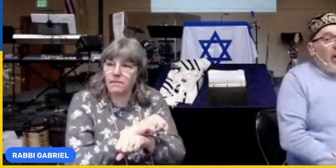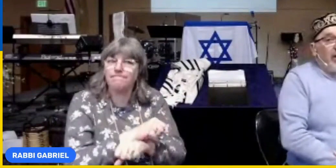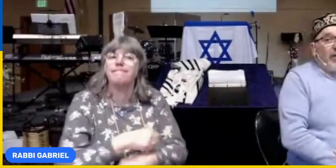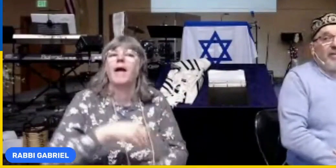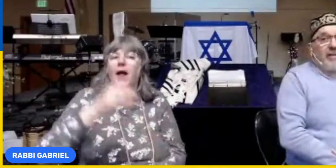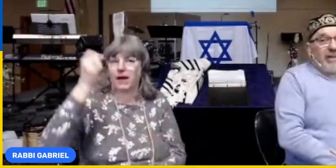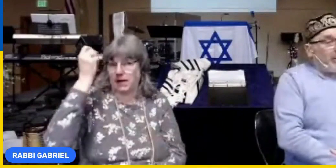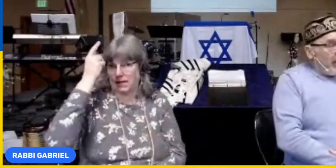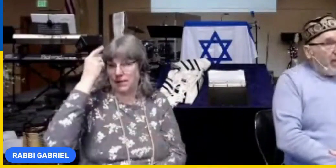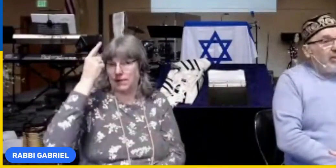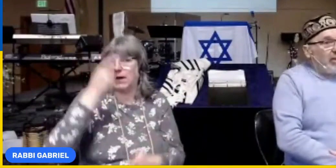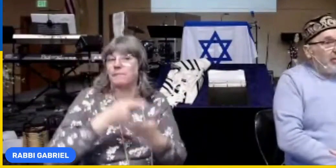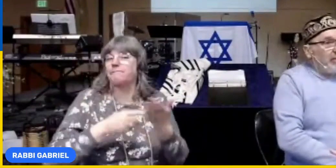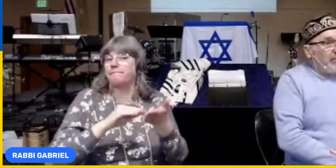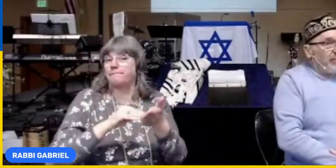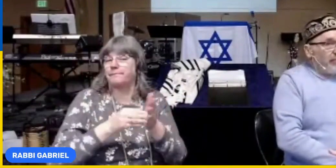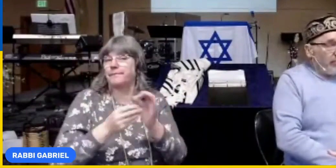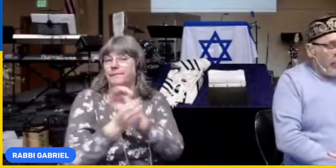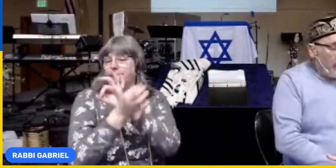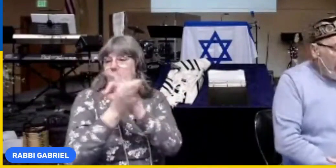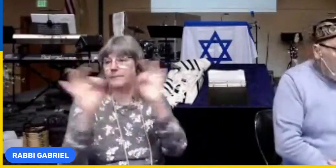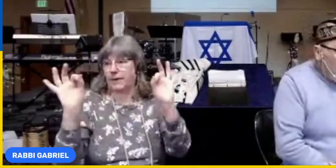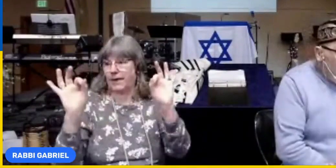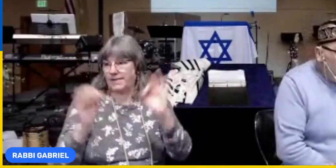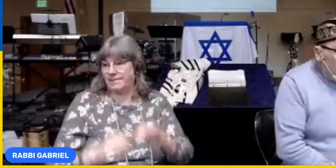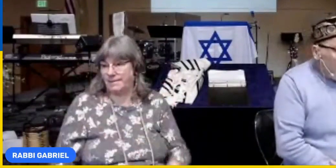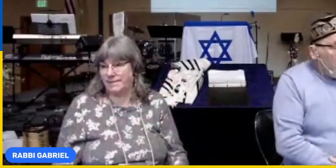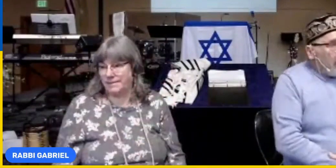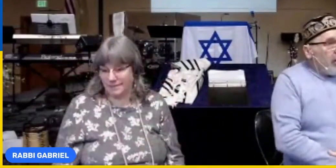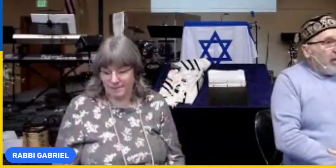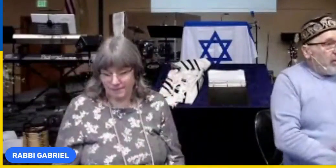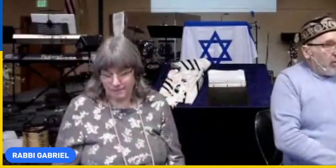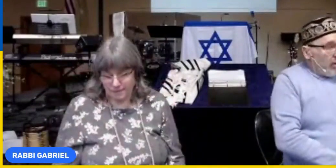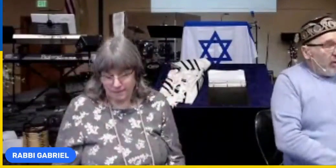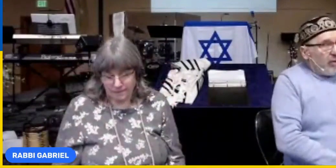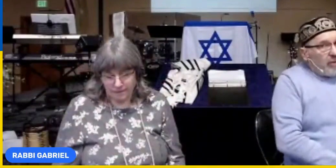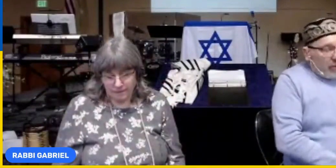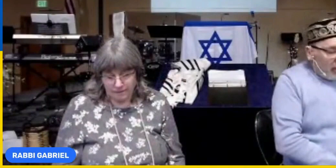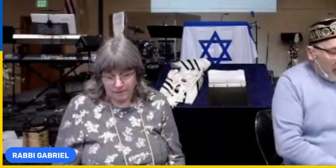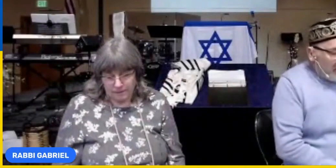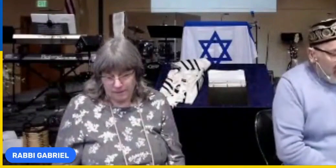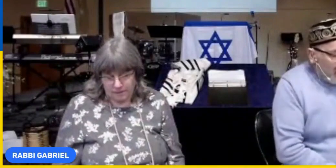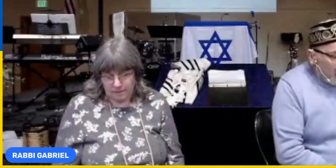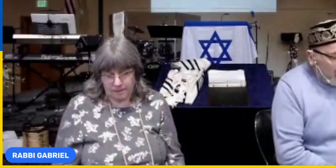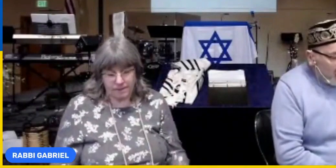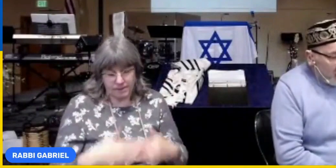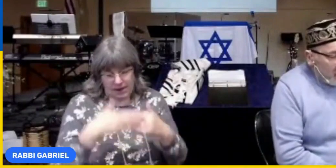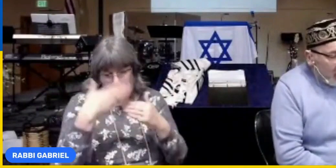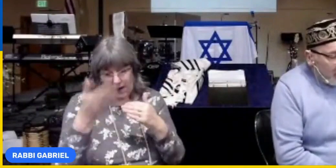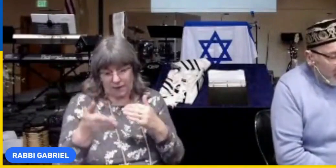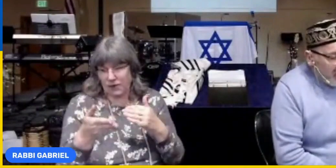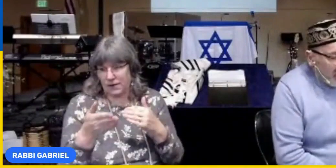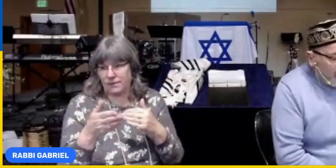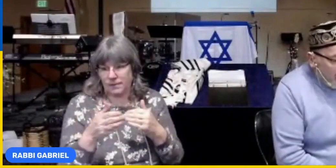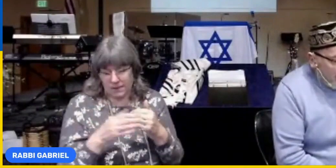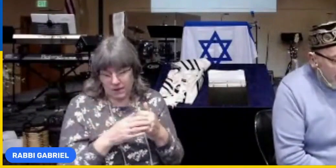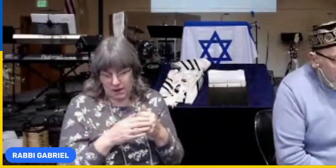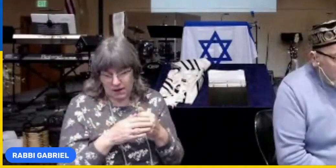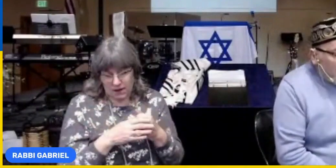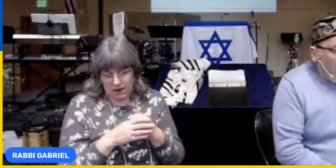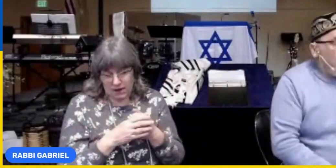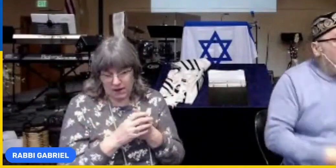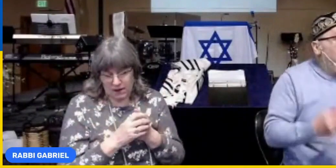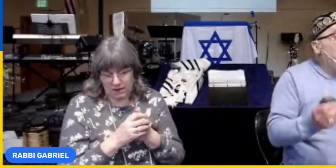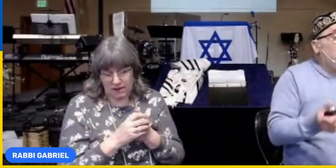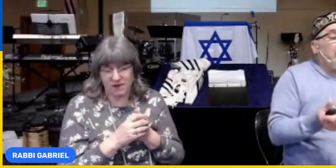This is quite an application. And then later on in the talk, Daniel offers the